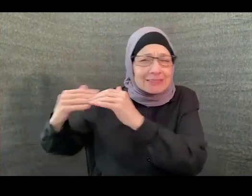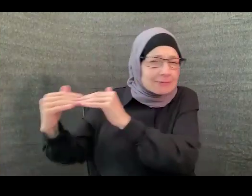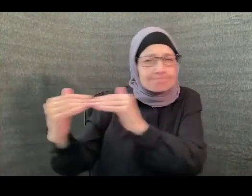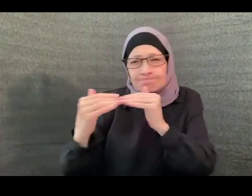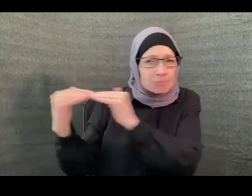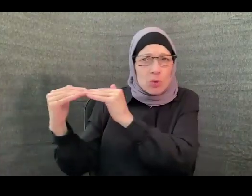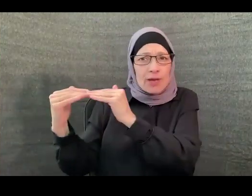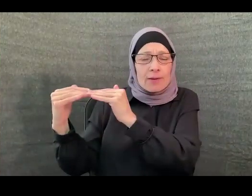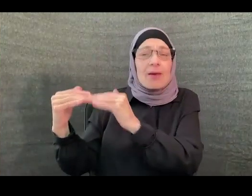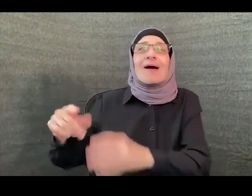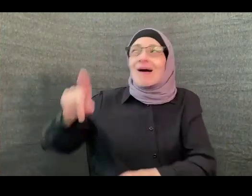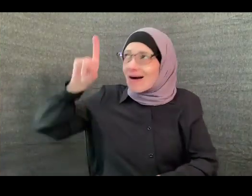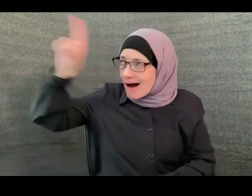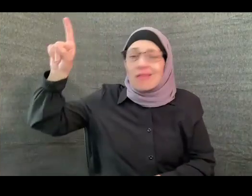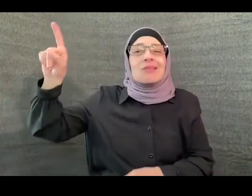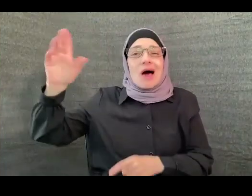the winners.